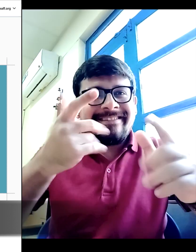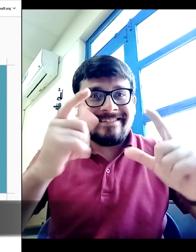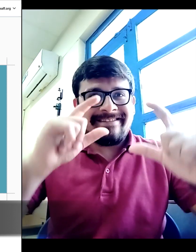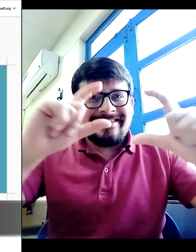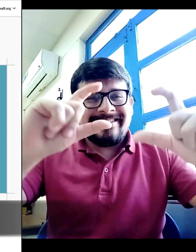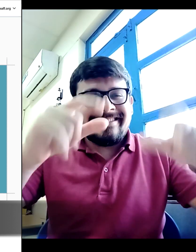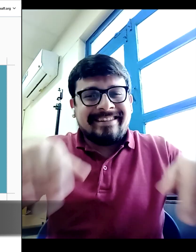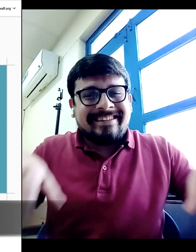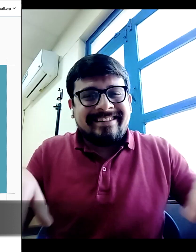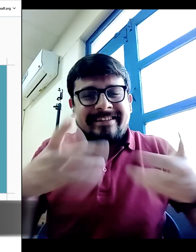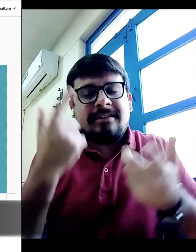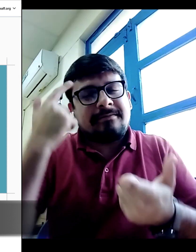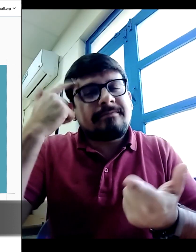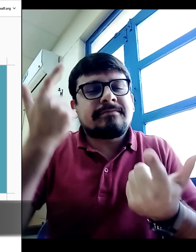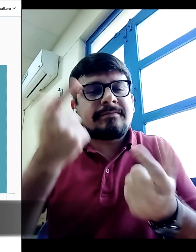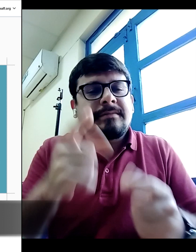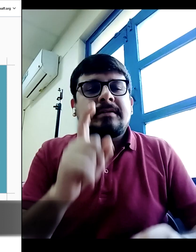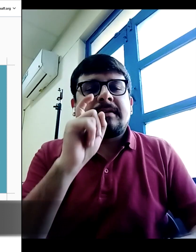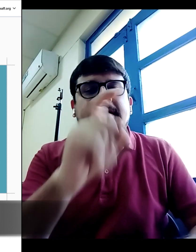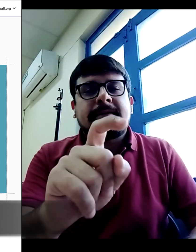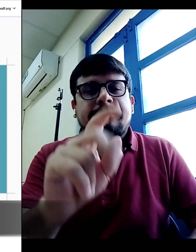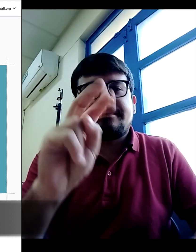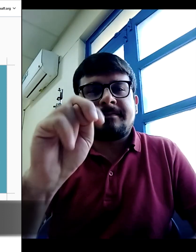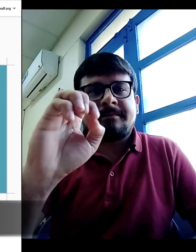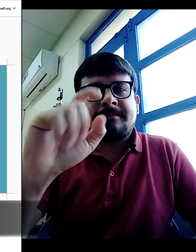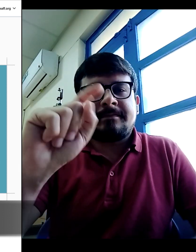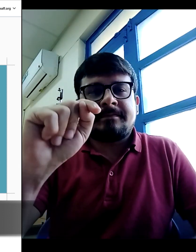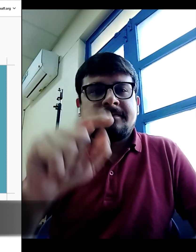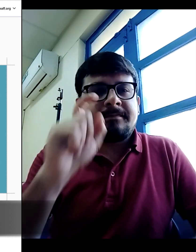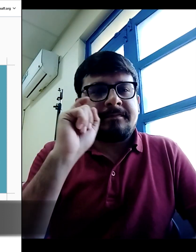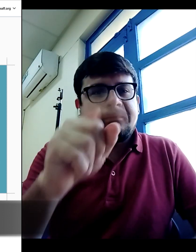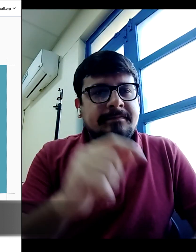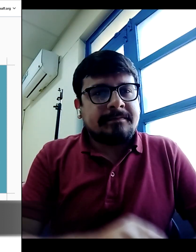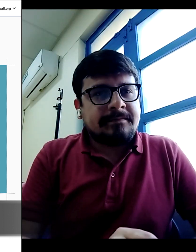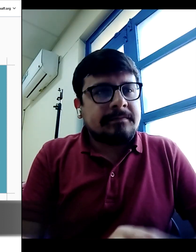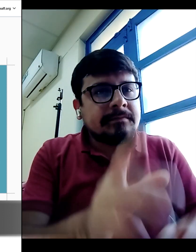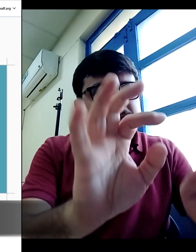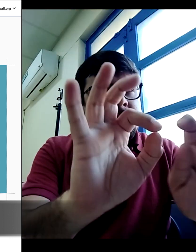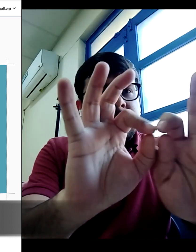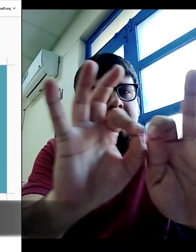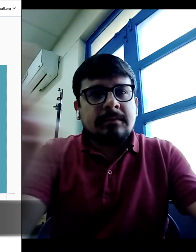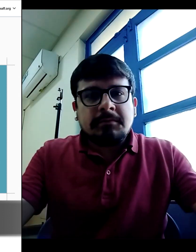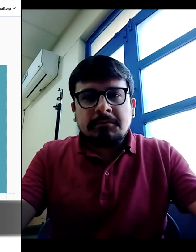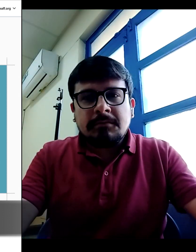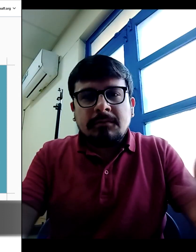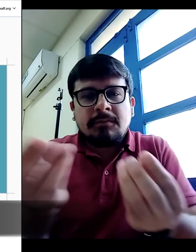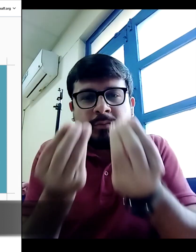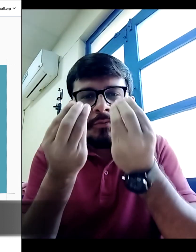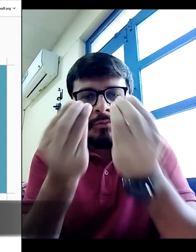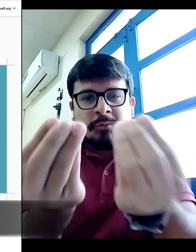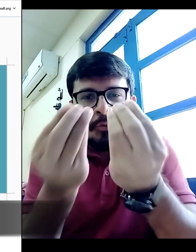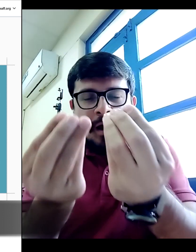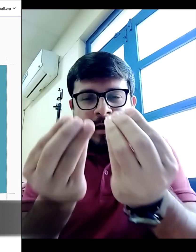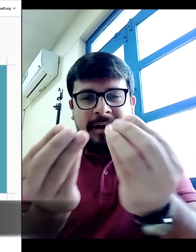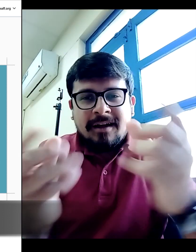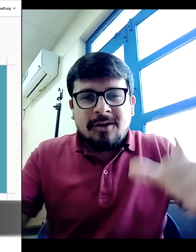This looks fine. This is about a game. Or I can maybe use this one.